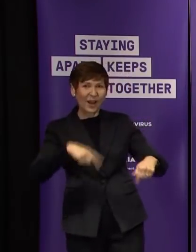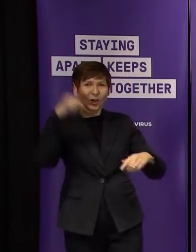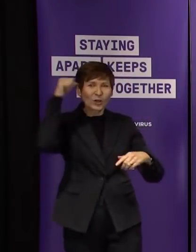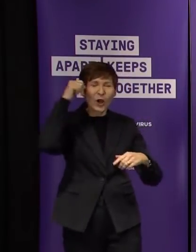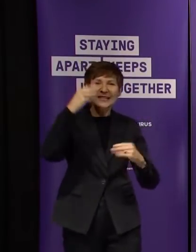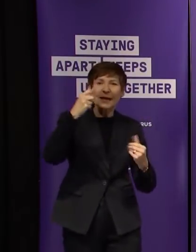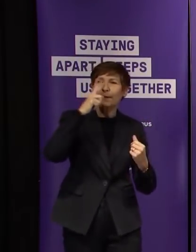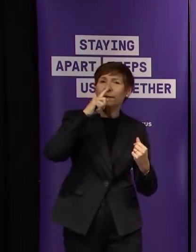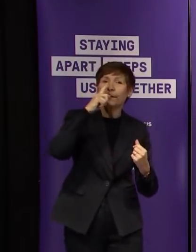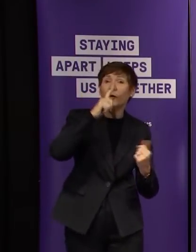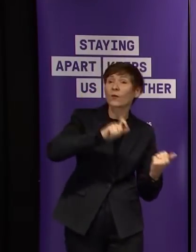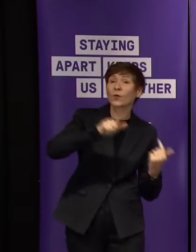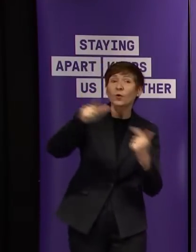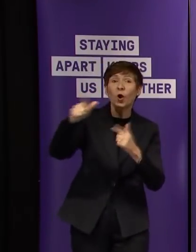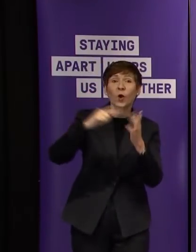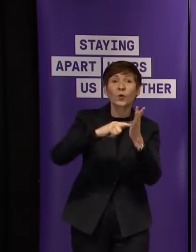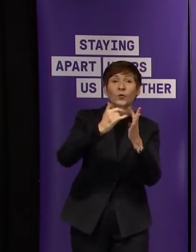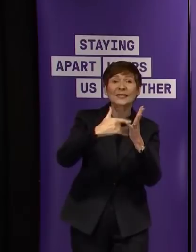some cases out there.